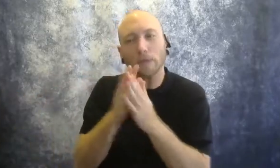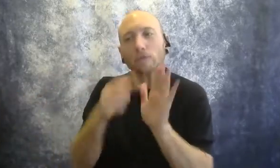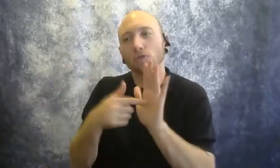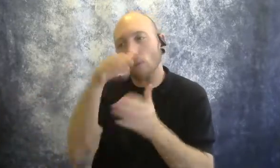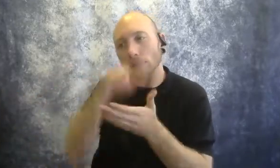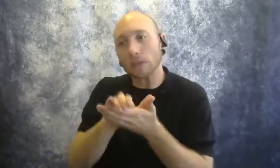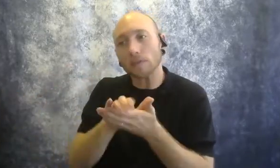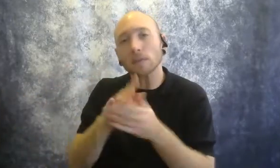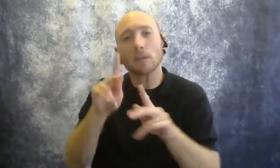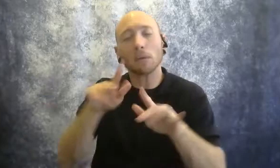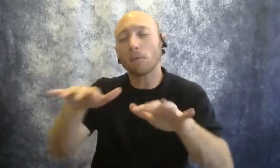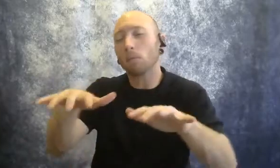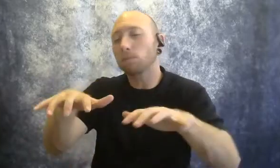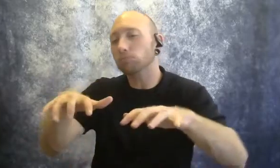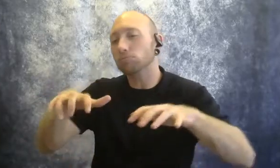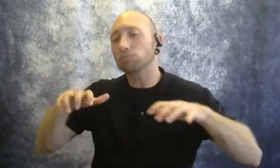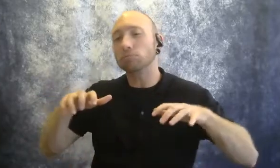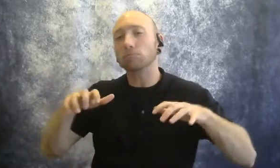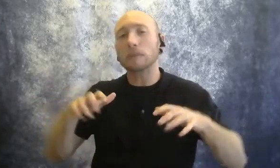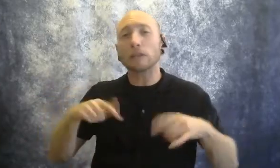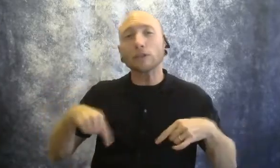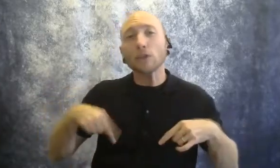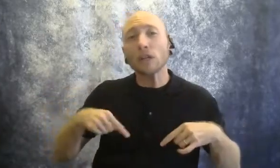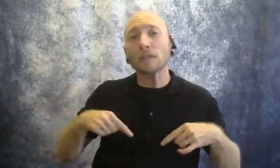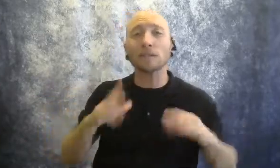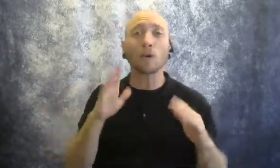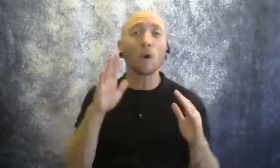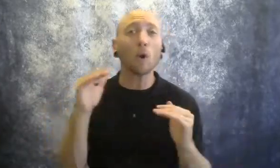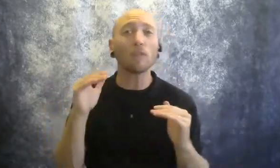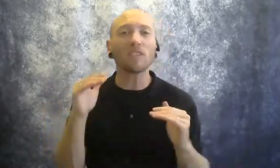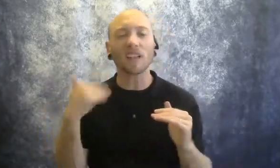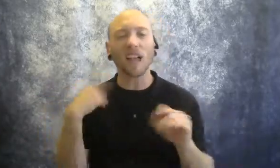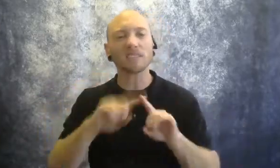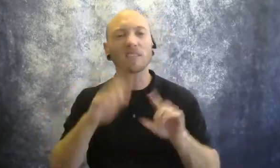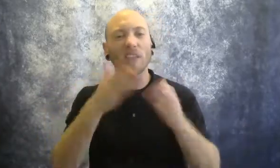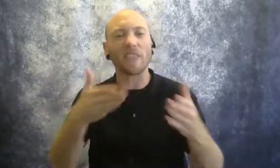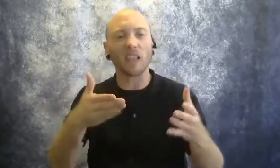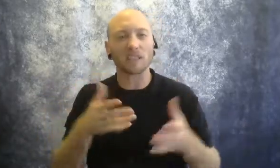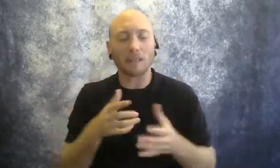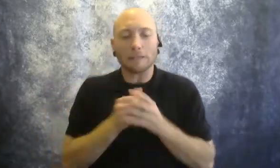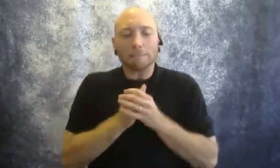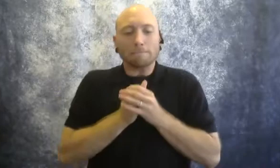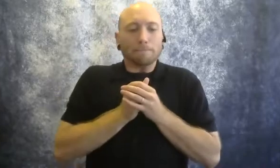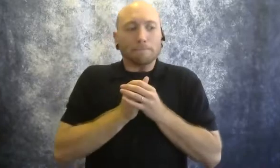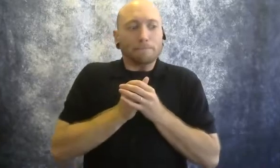inspiration. The townspeople filled the square with anxious faces and hopeful hearts. A variety of